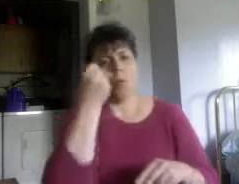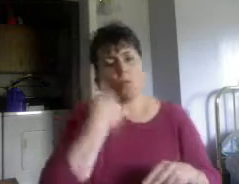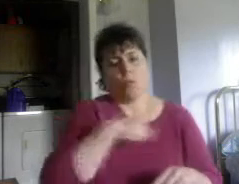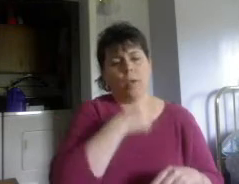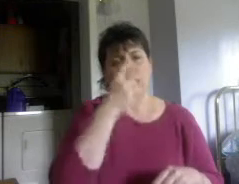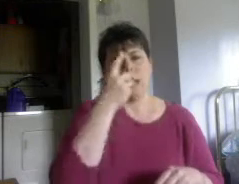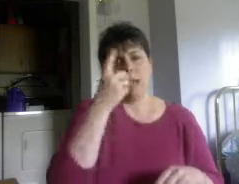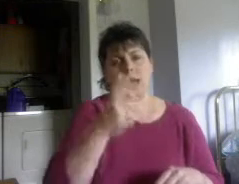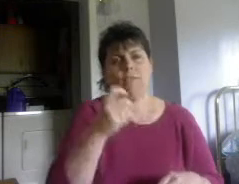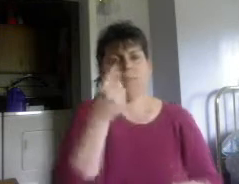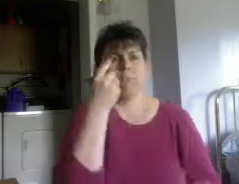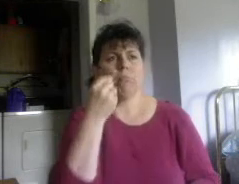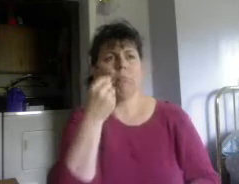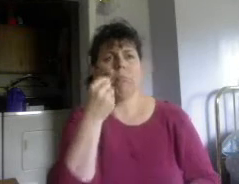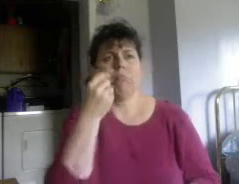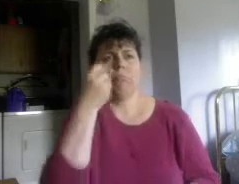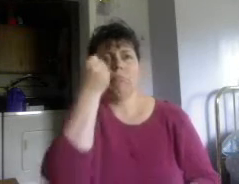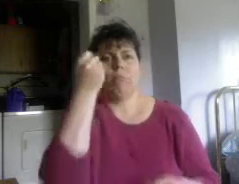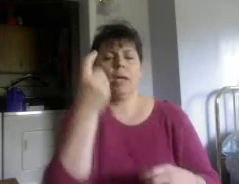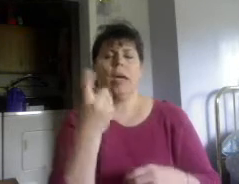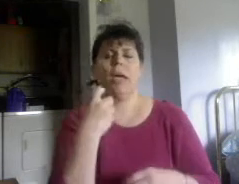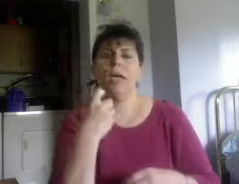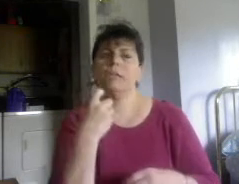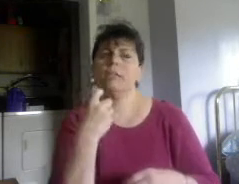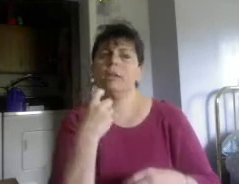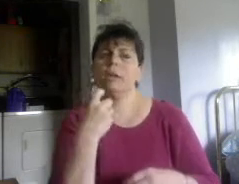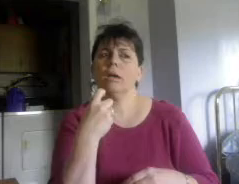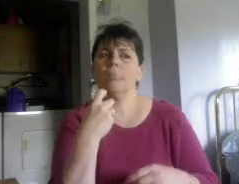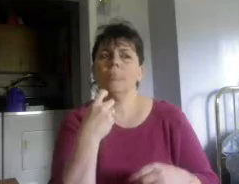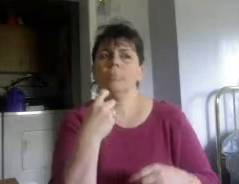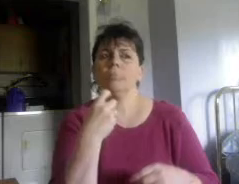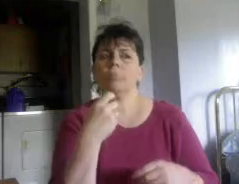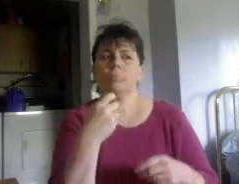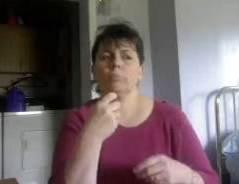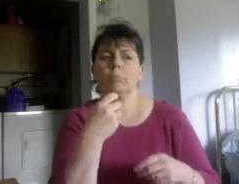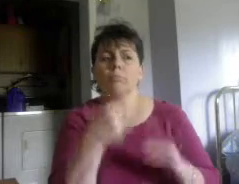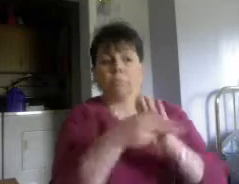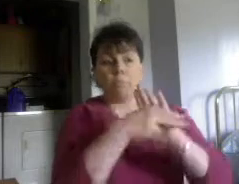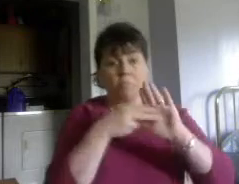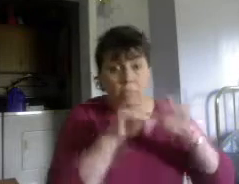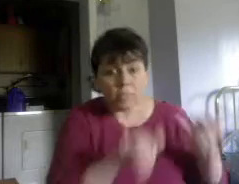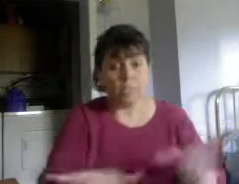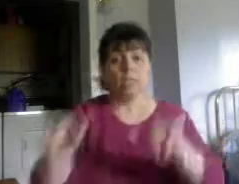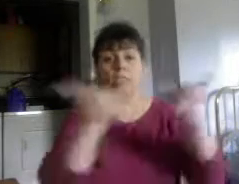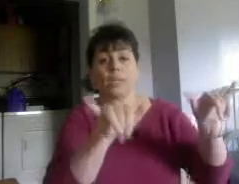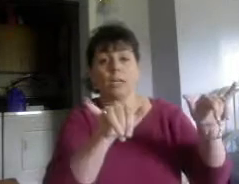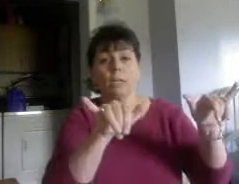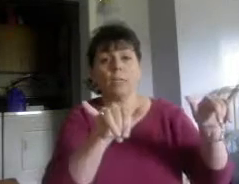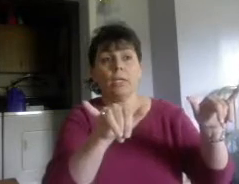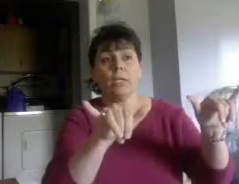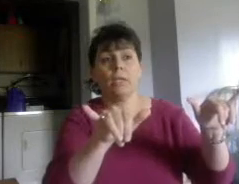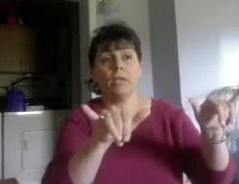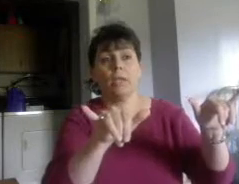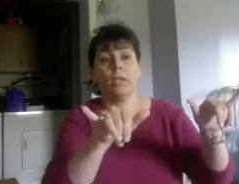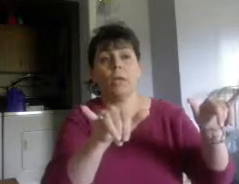legitimate question, or is just making a comment. Remember that sometimes people ask insensitive questions about the